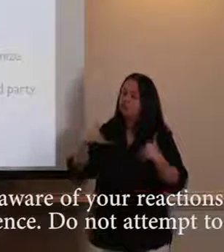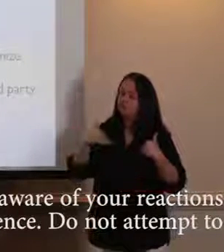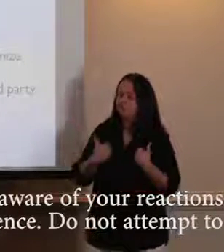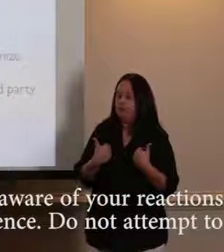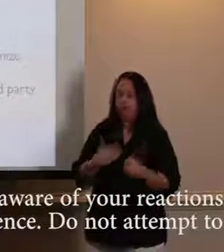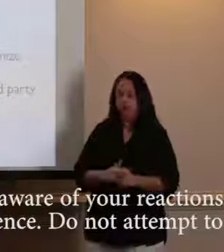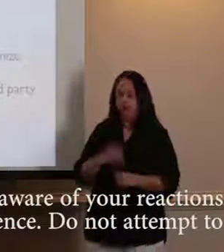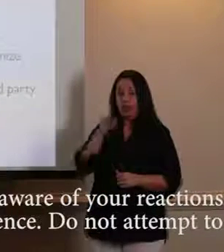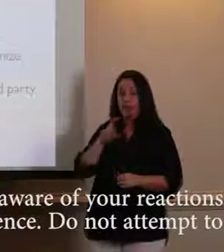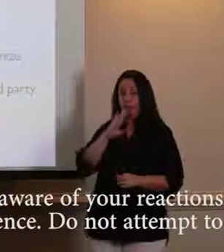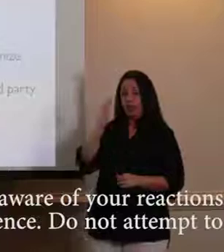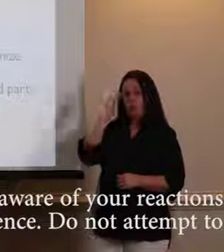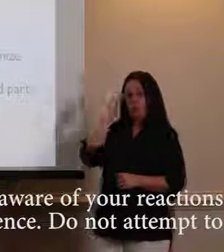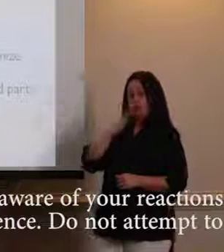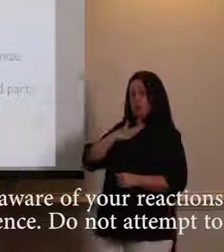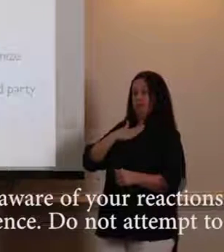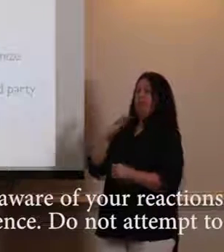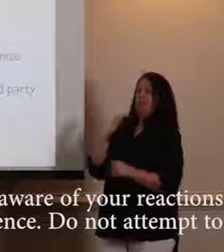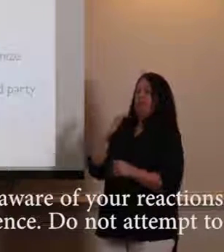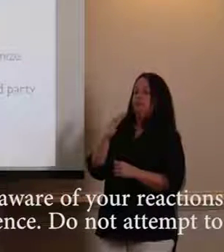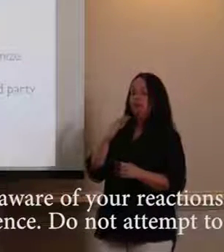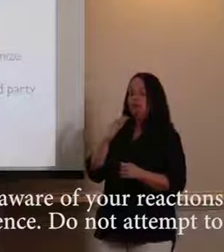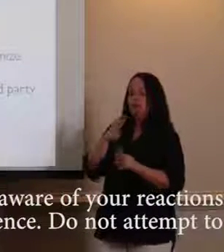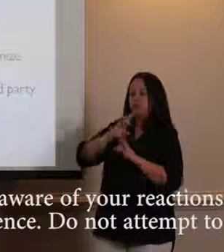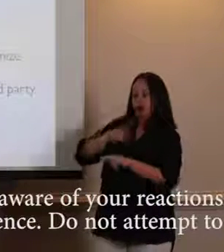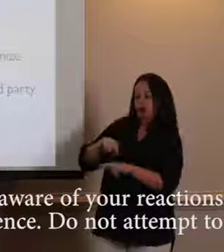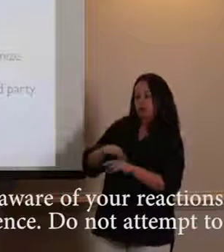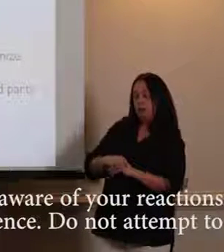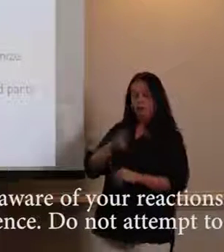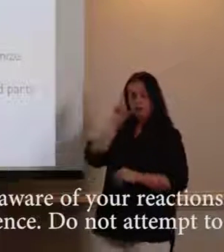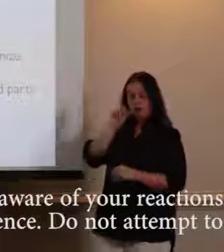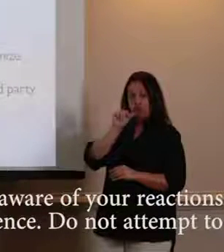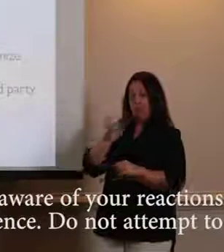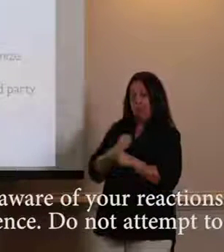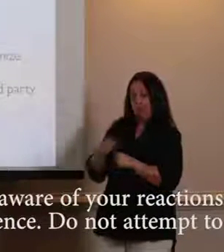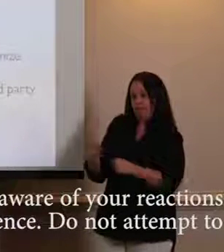your reactions and do not minimize their experience.